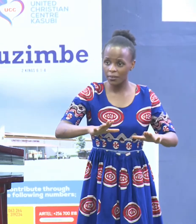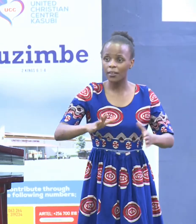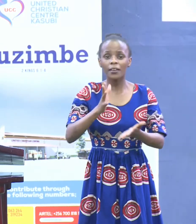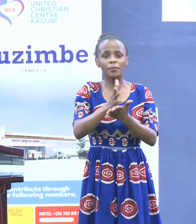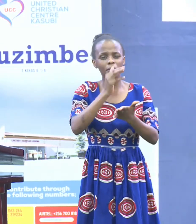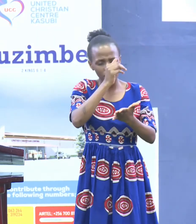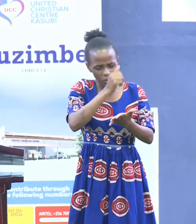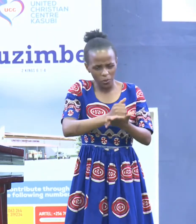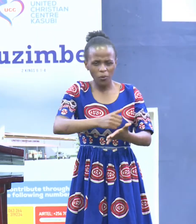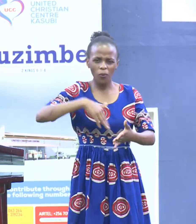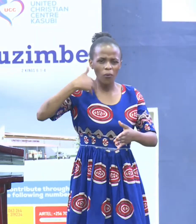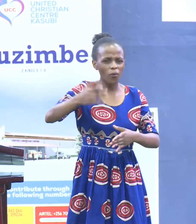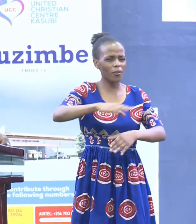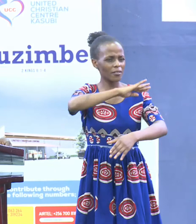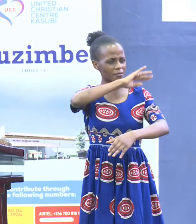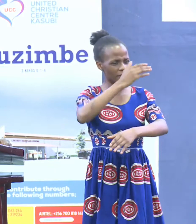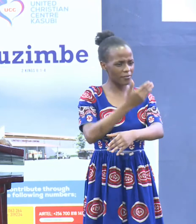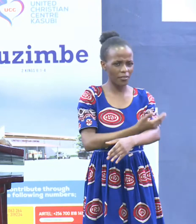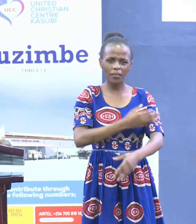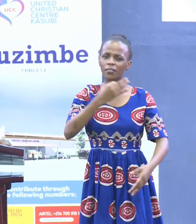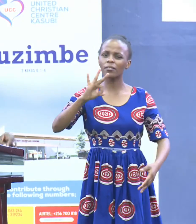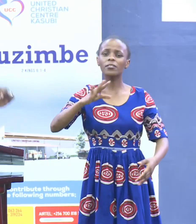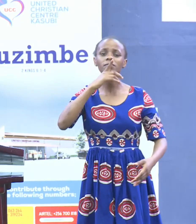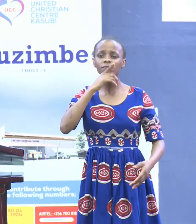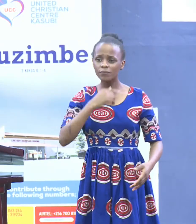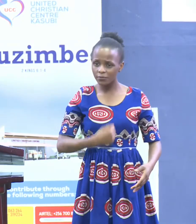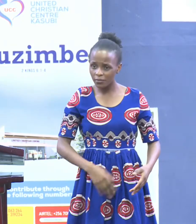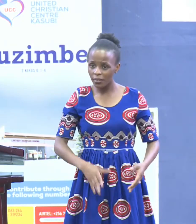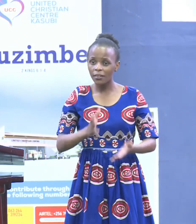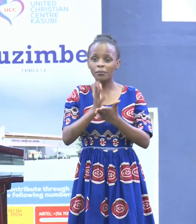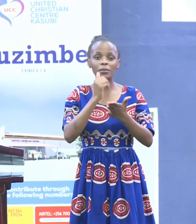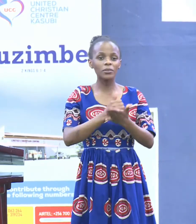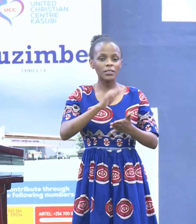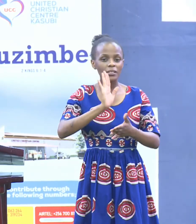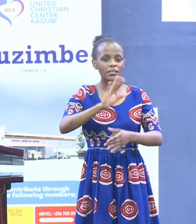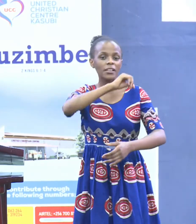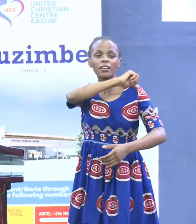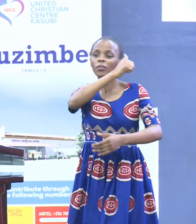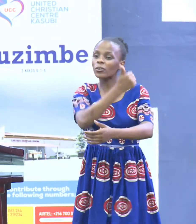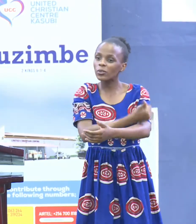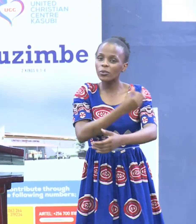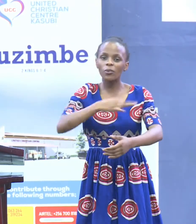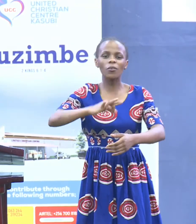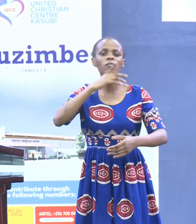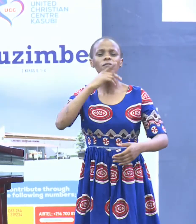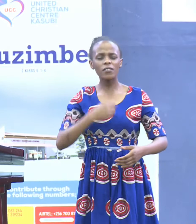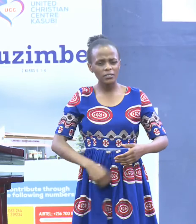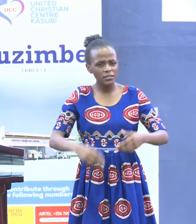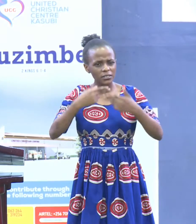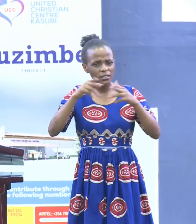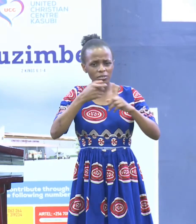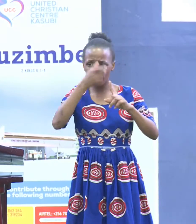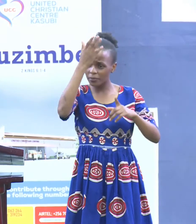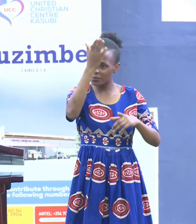gaba amaanyi ga taata. Because it's always the strength of the father. Olw'okuba obuyinza bwa taata buba busookera mwoyo. Because the maintenance of the